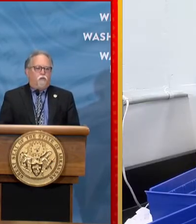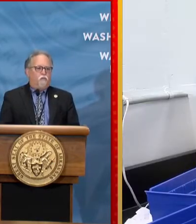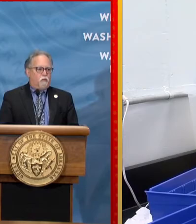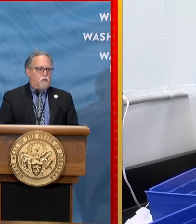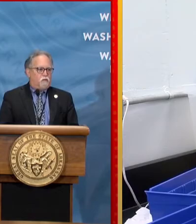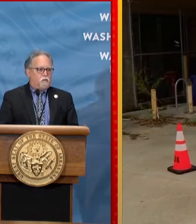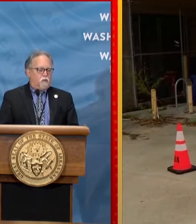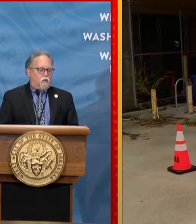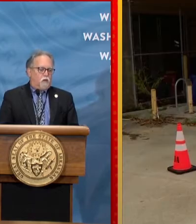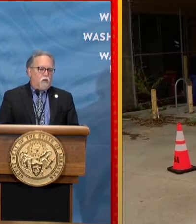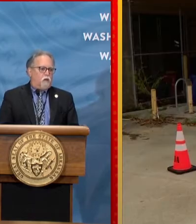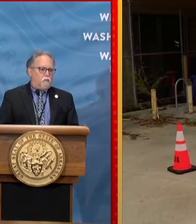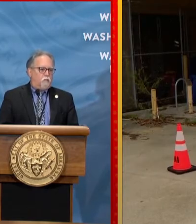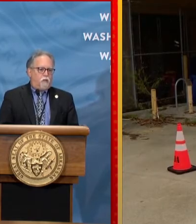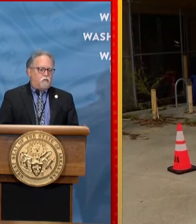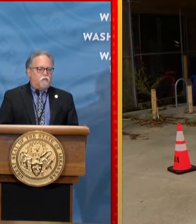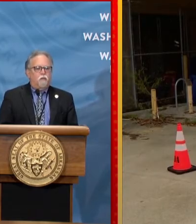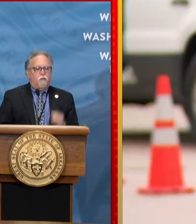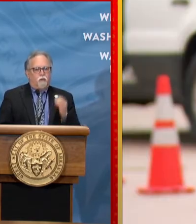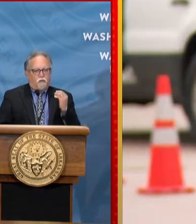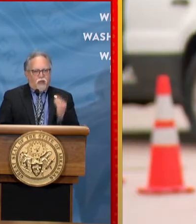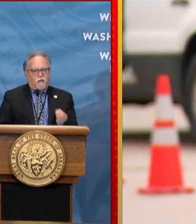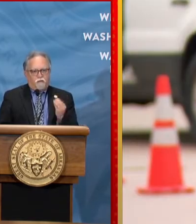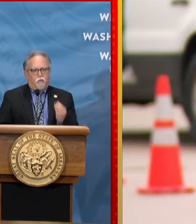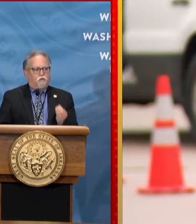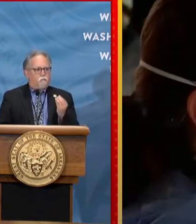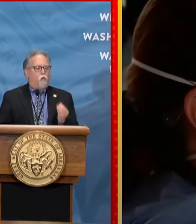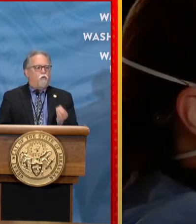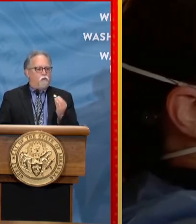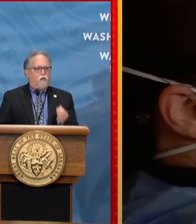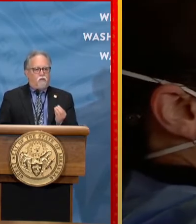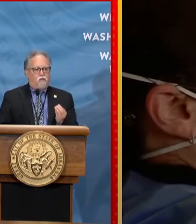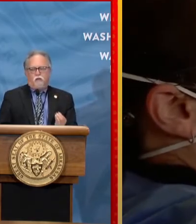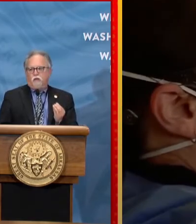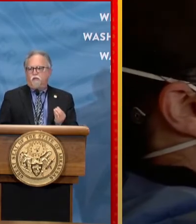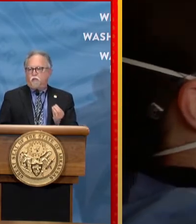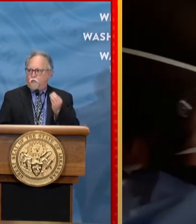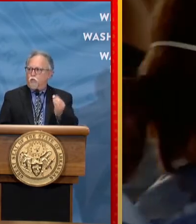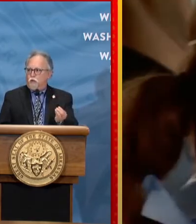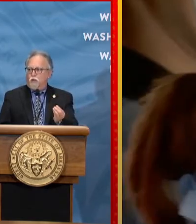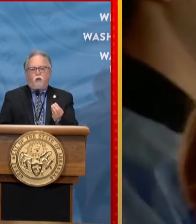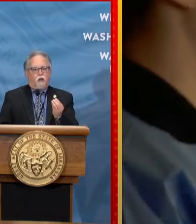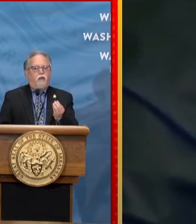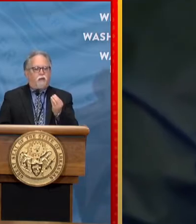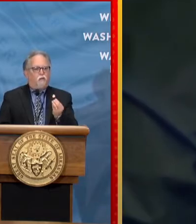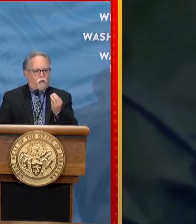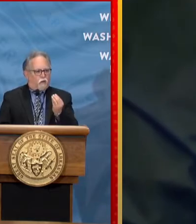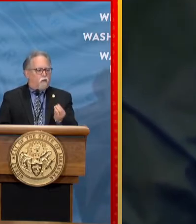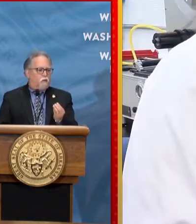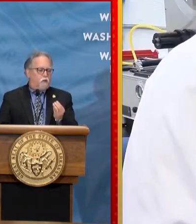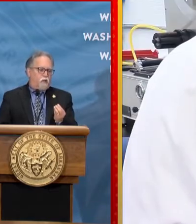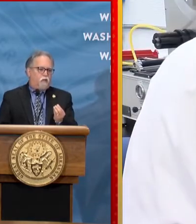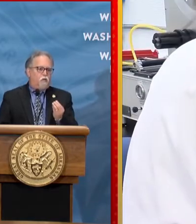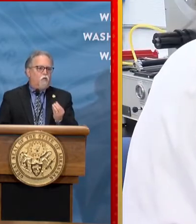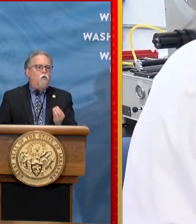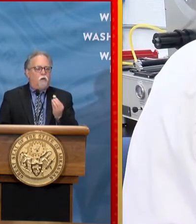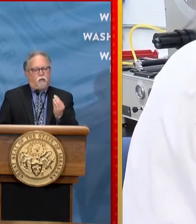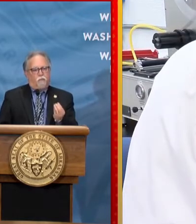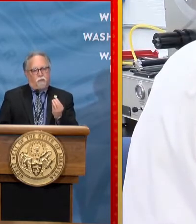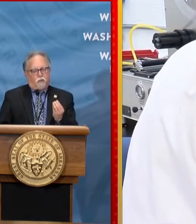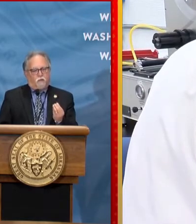with these mitigation measures. That is the most important thing that's going to get us through any